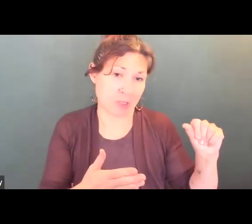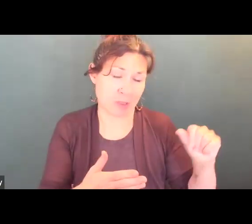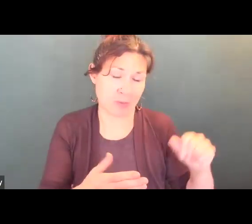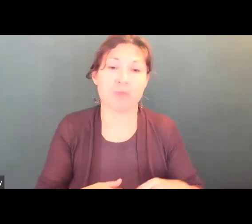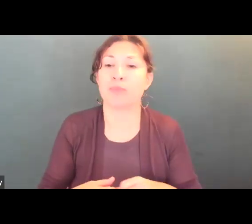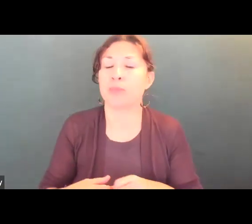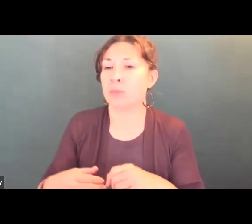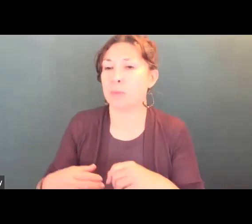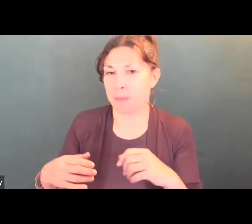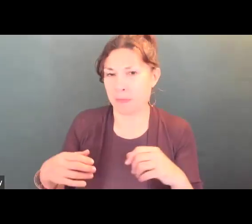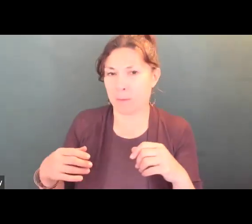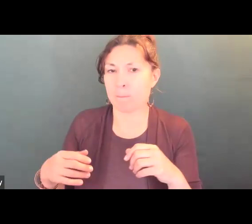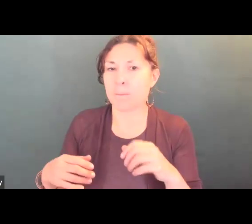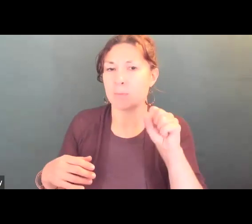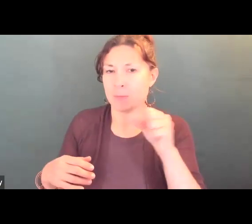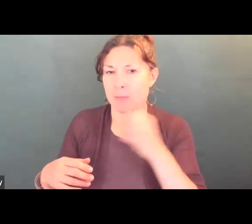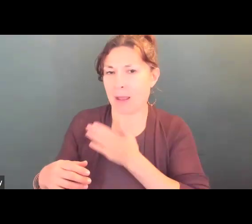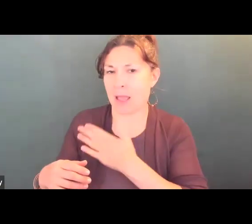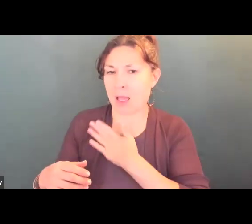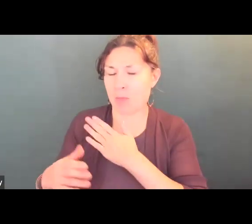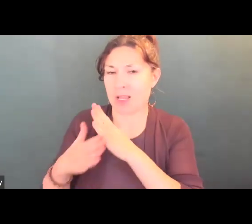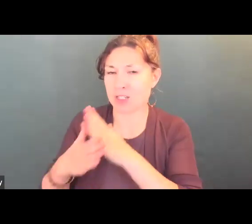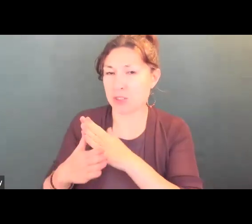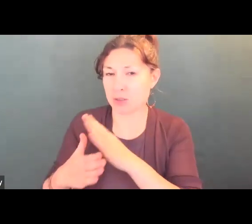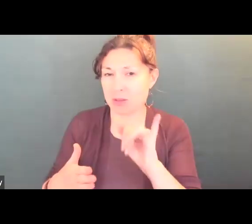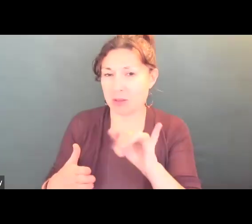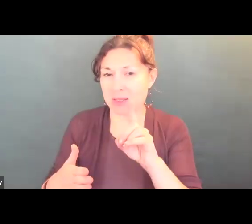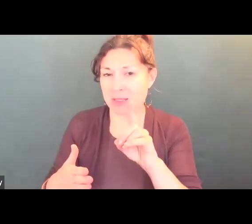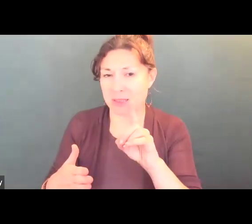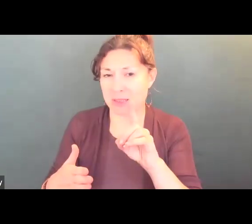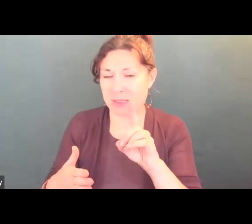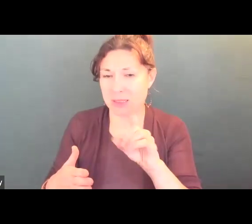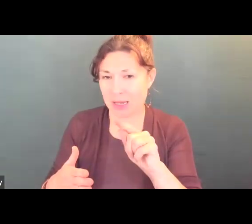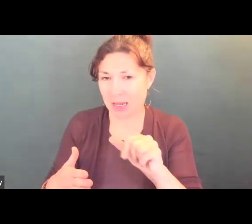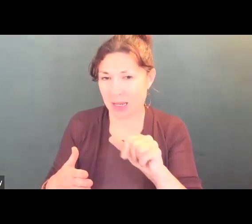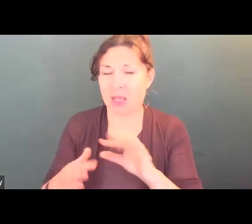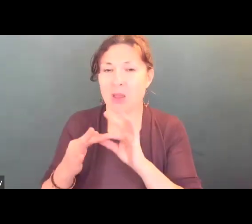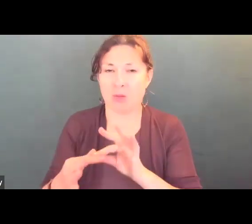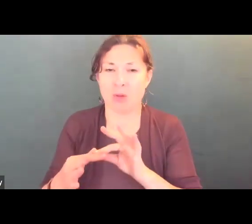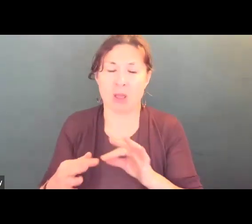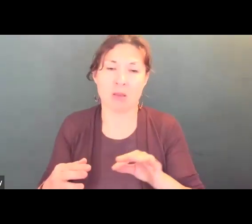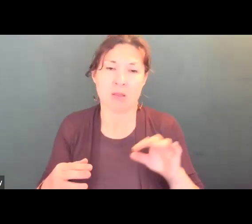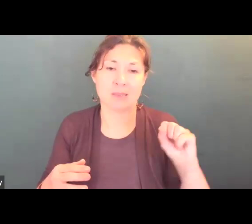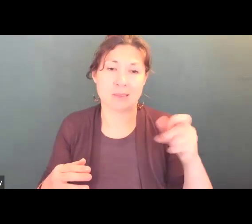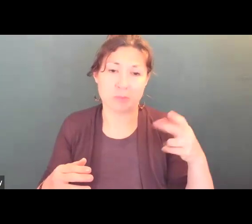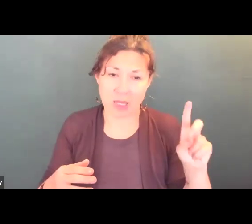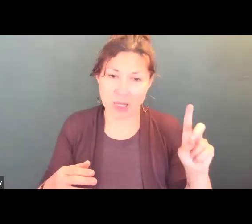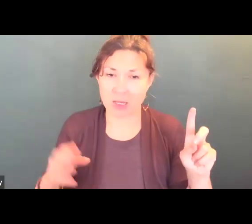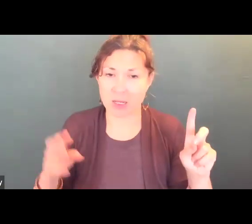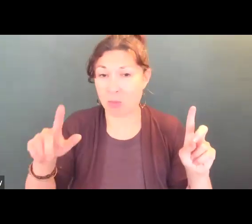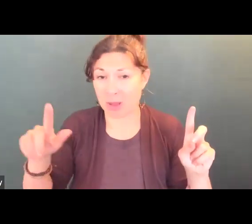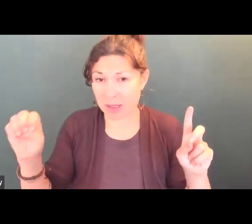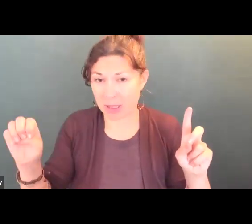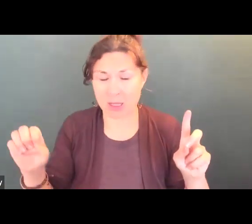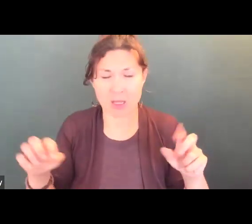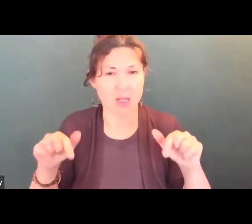the data around the multilingual learners in our special education program. Mhm. We are a full